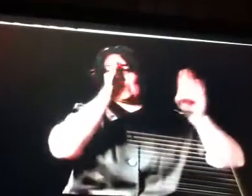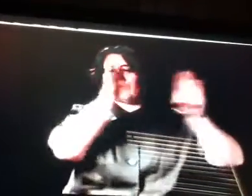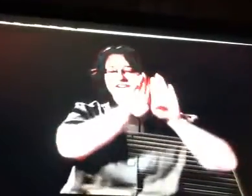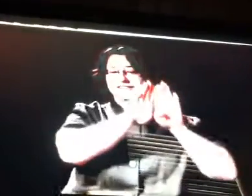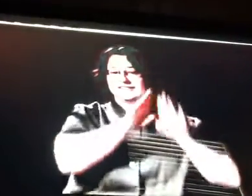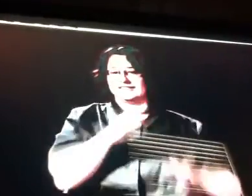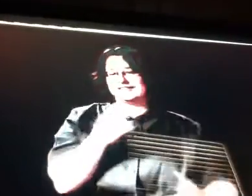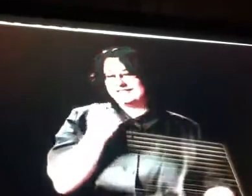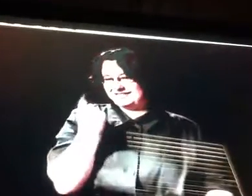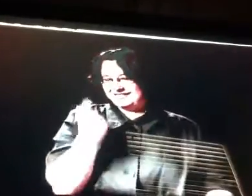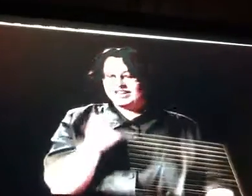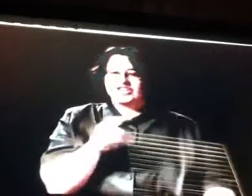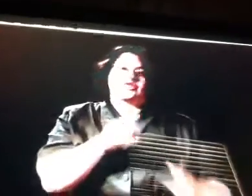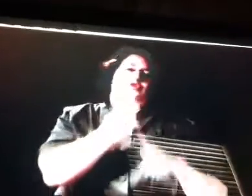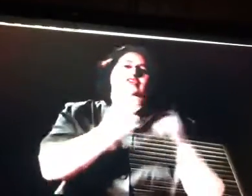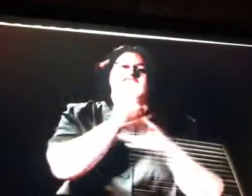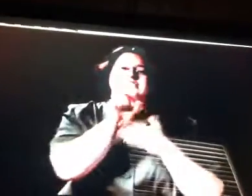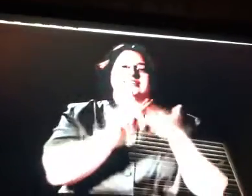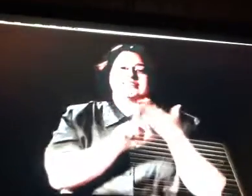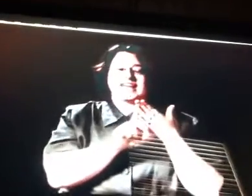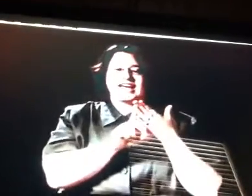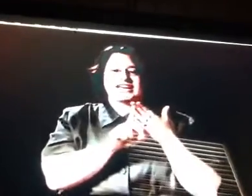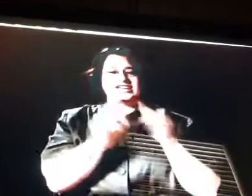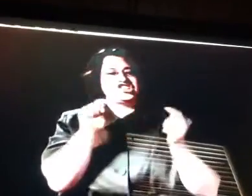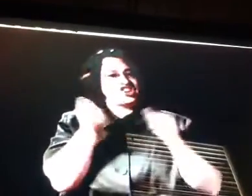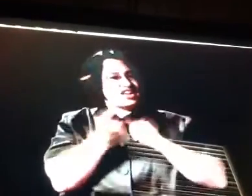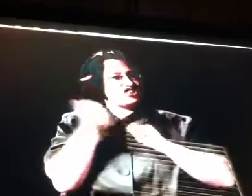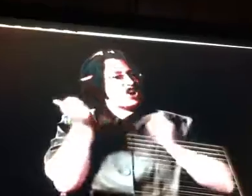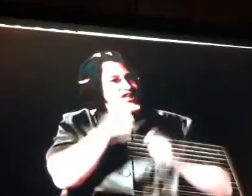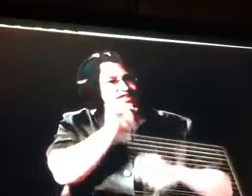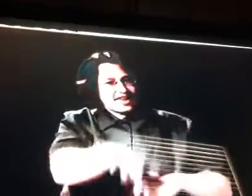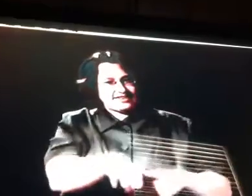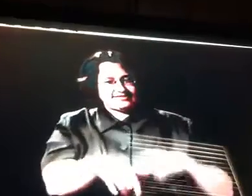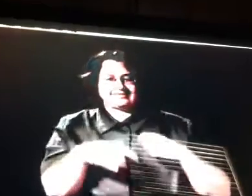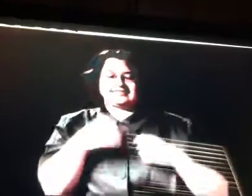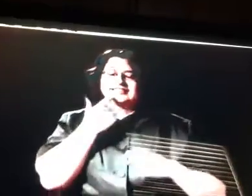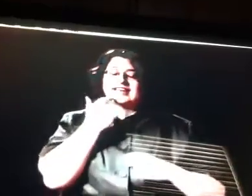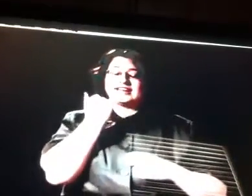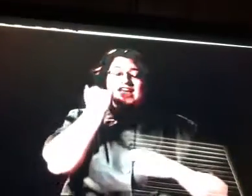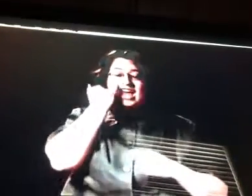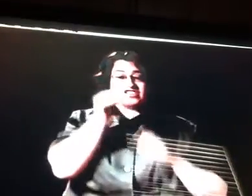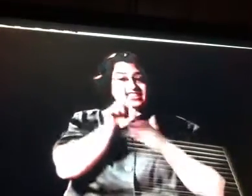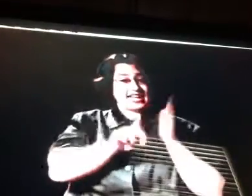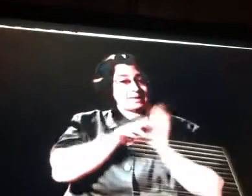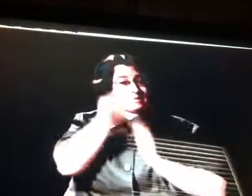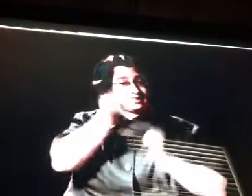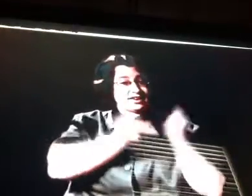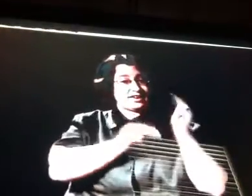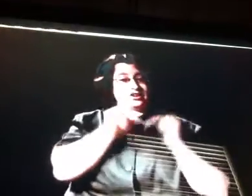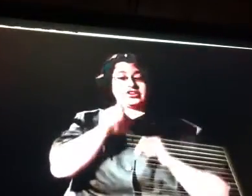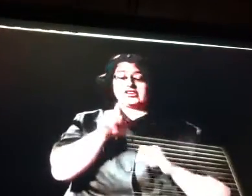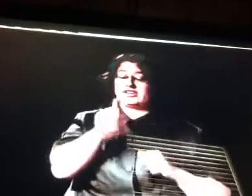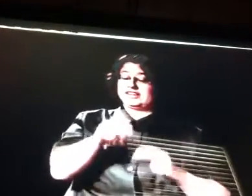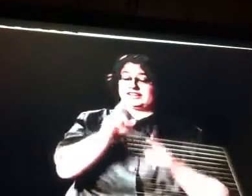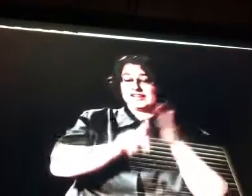wheelchairs can go in, they can enjoy what they see. So with universal design changes all that. And it says that